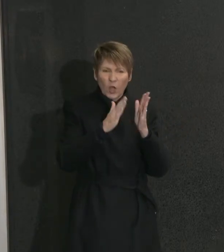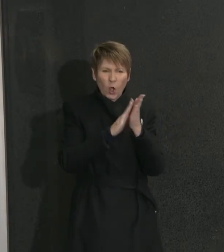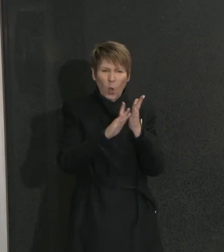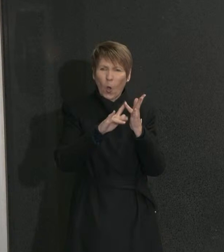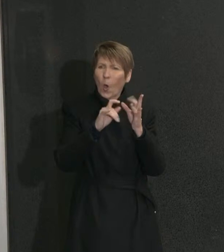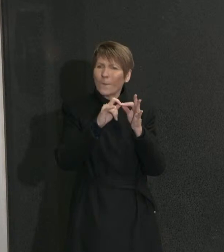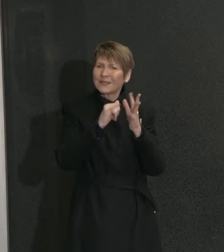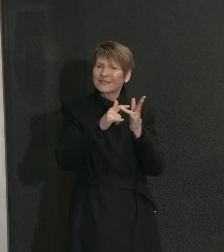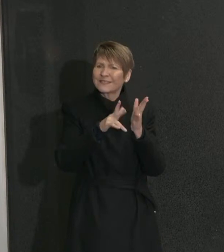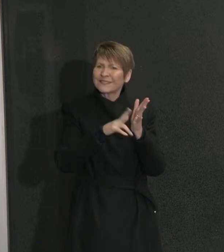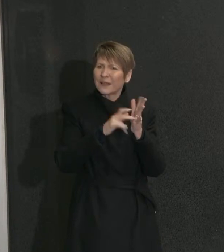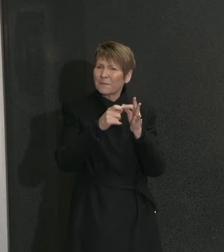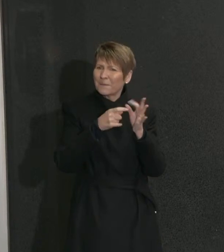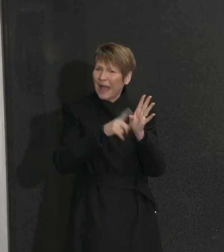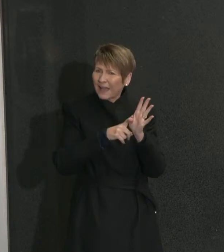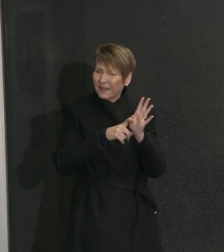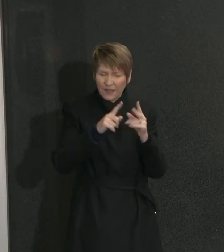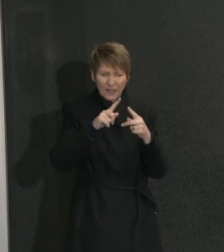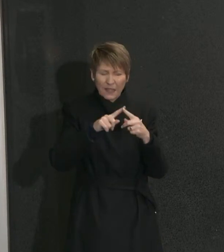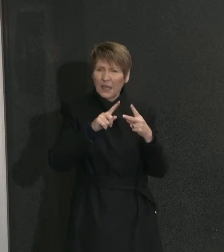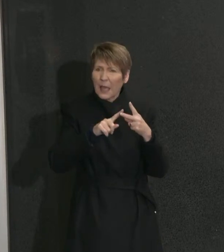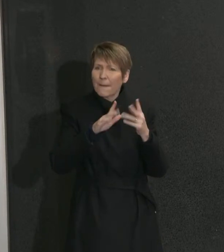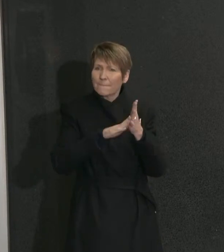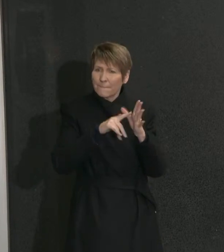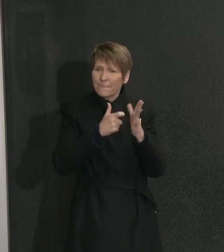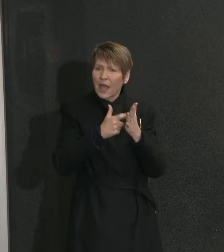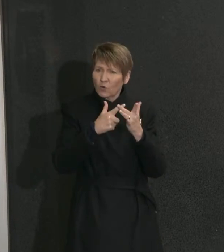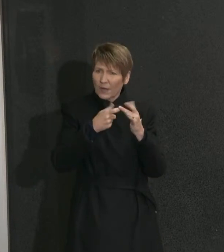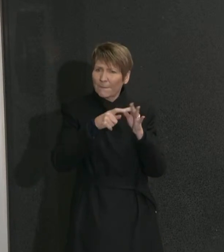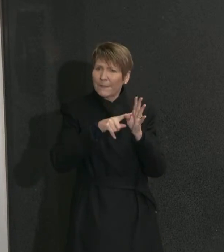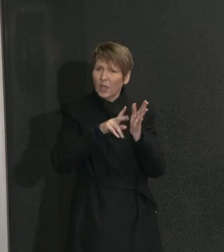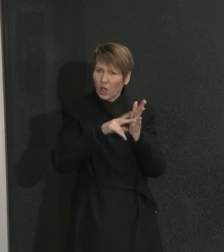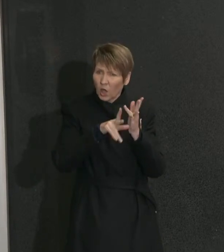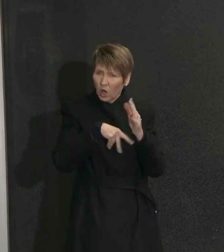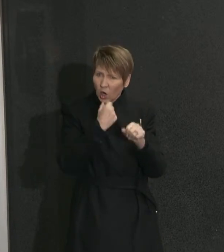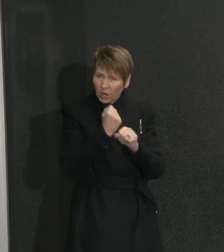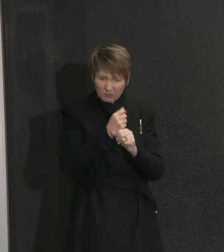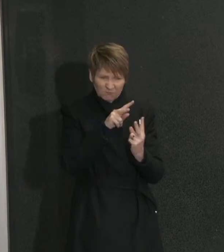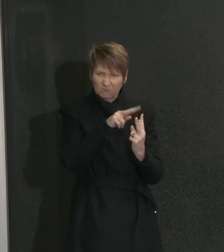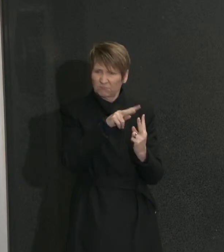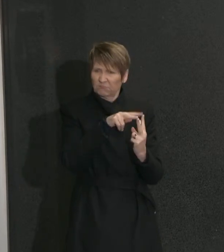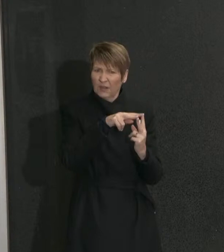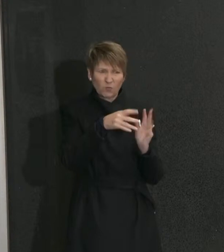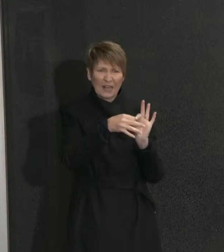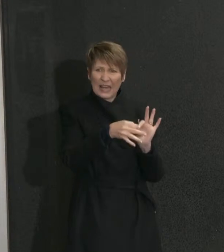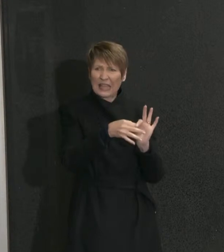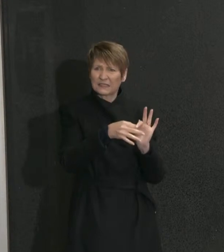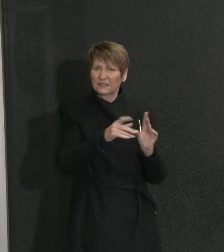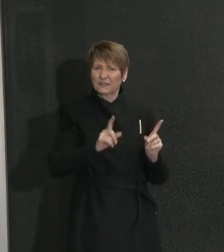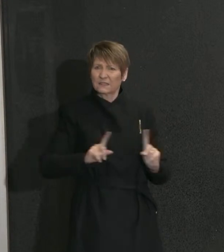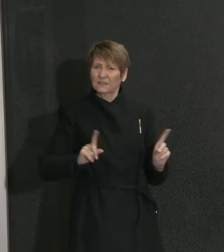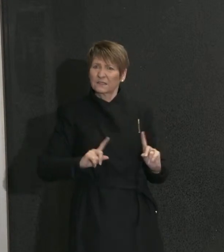if Jerome's got more to add on that, can we hear some if he does, he can. I'd love nothing better than 2 chains of transmission to turn out to be